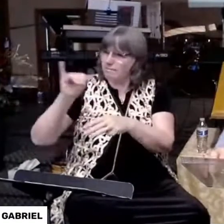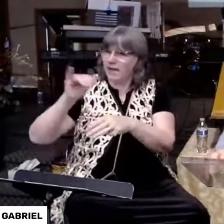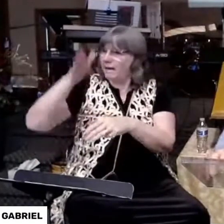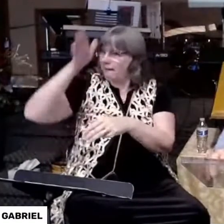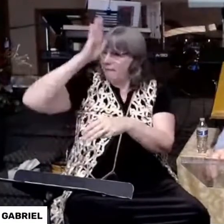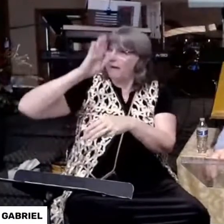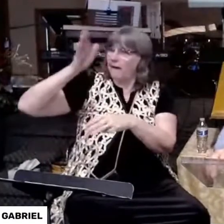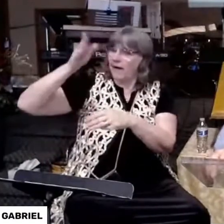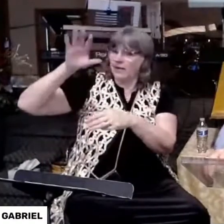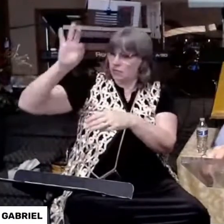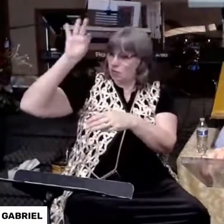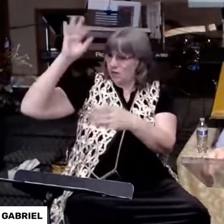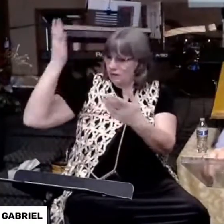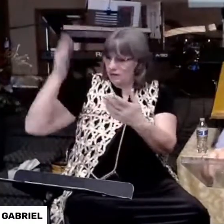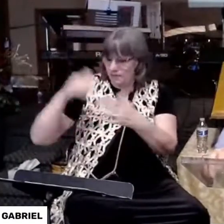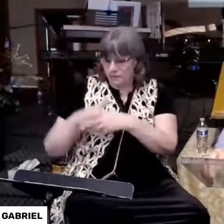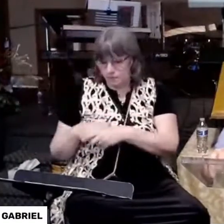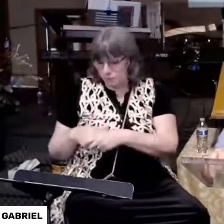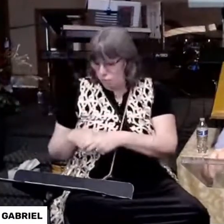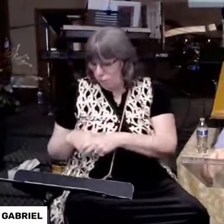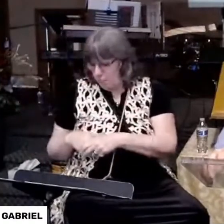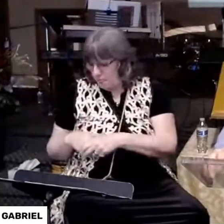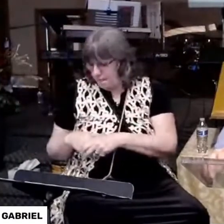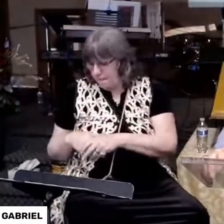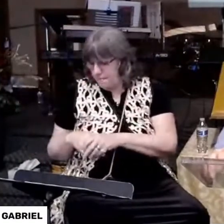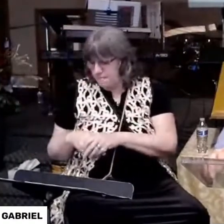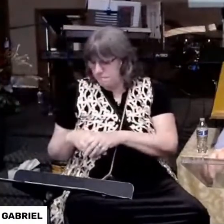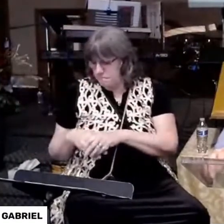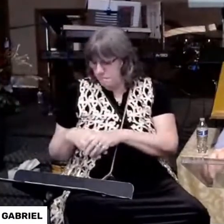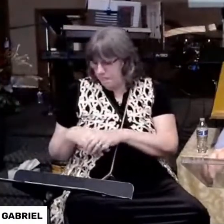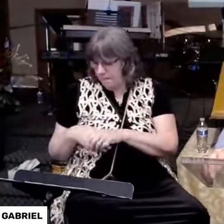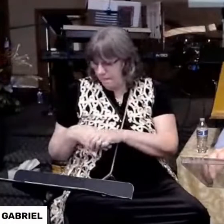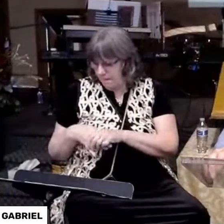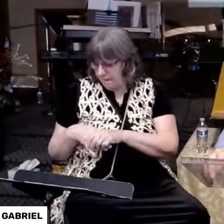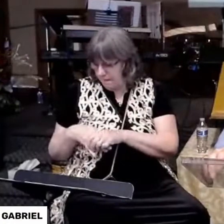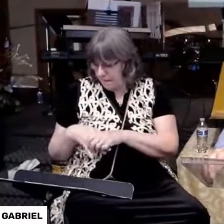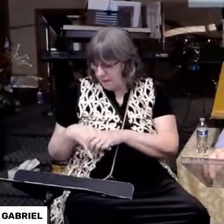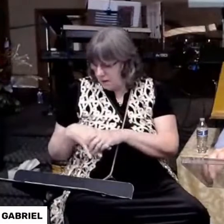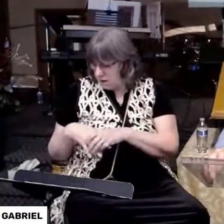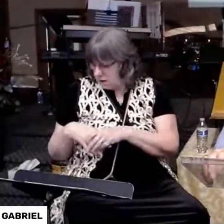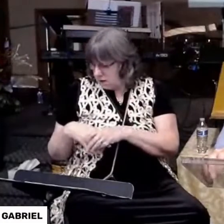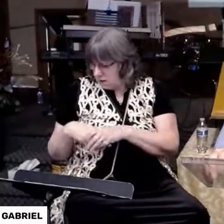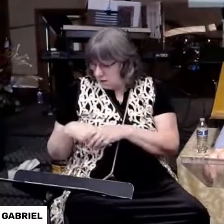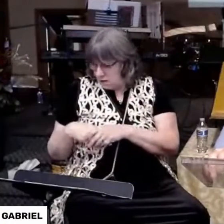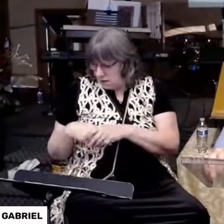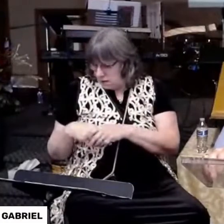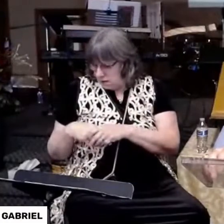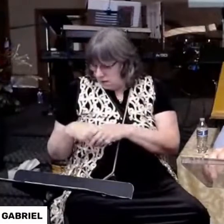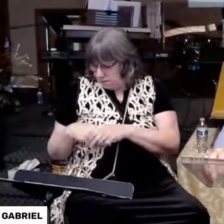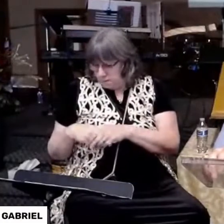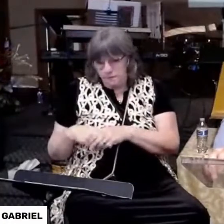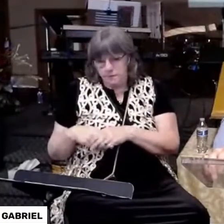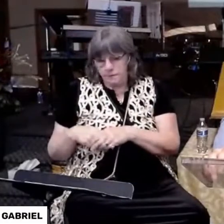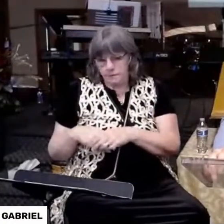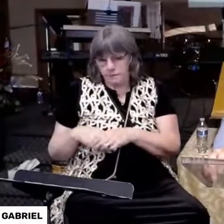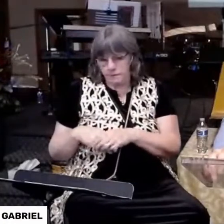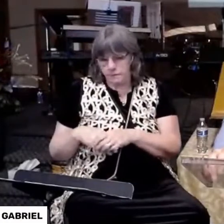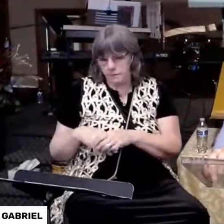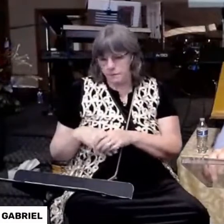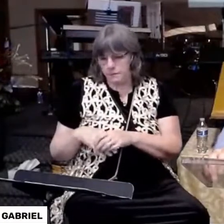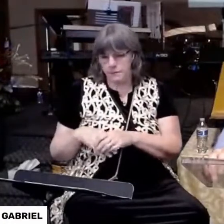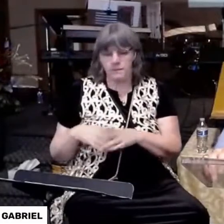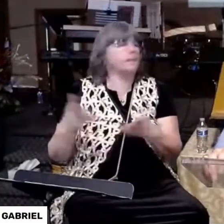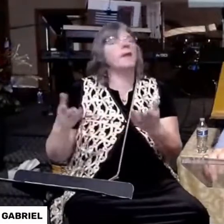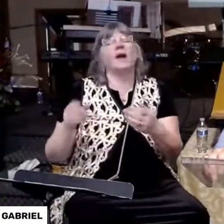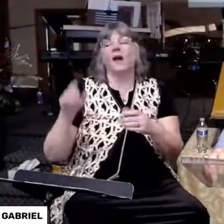The Torah also spoke, the Torah that the children of Israel received at Mount Horeb, also spoke